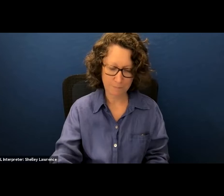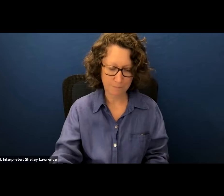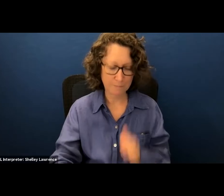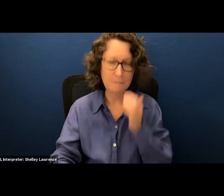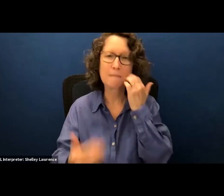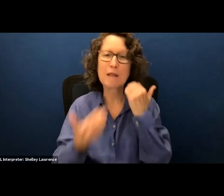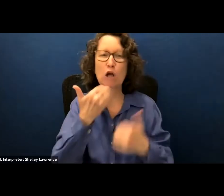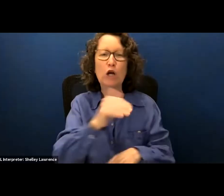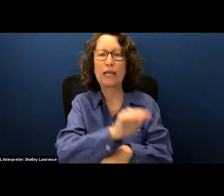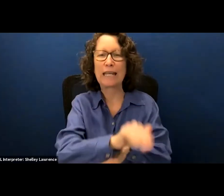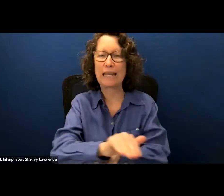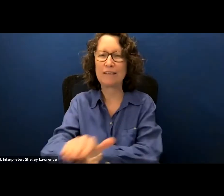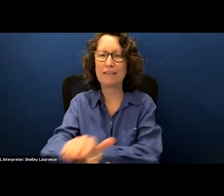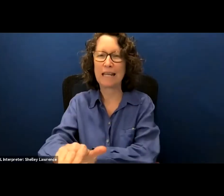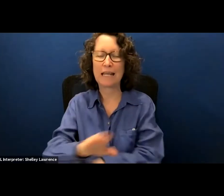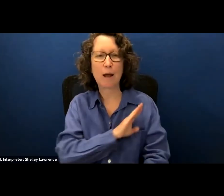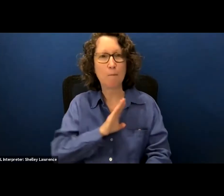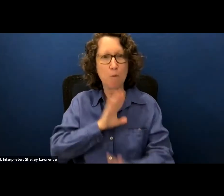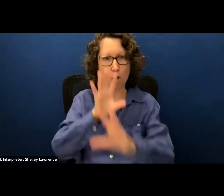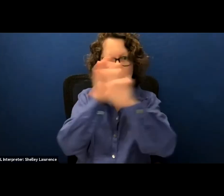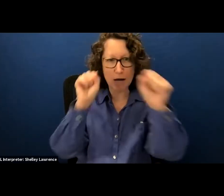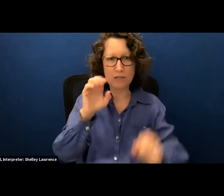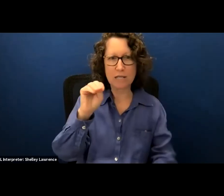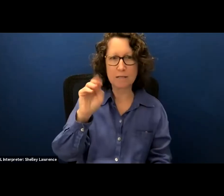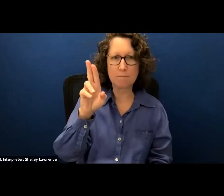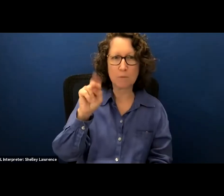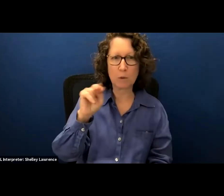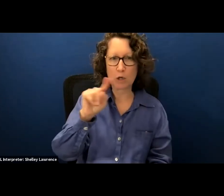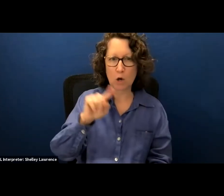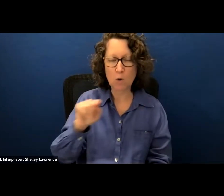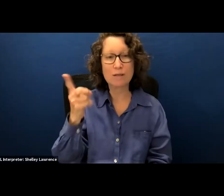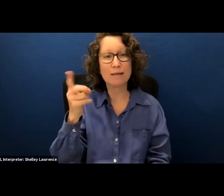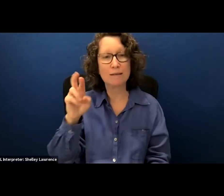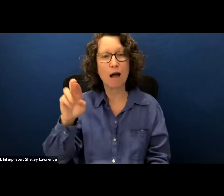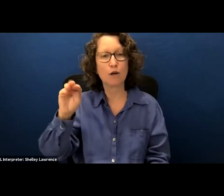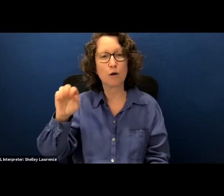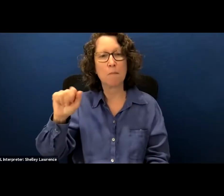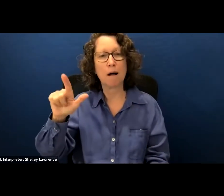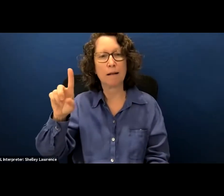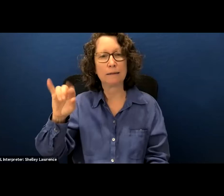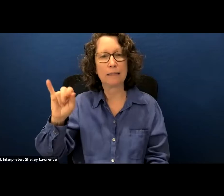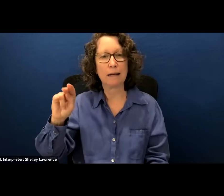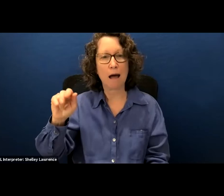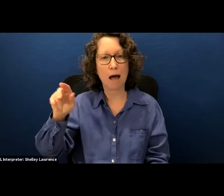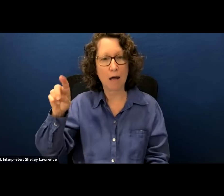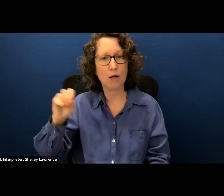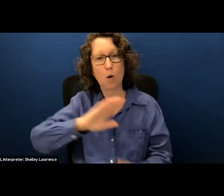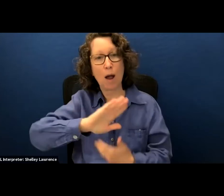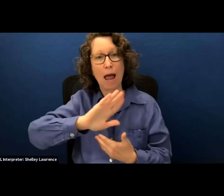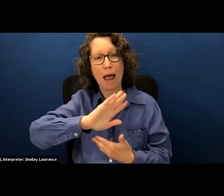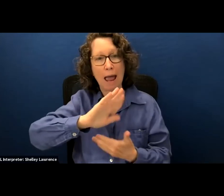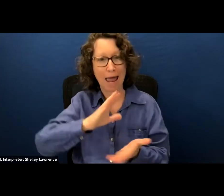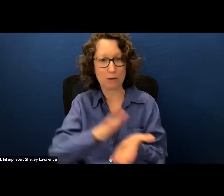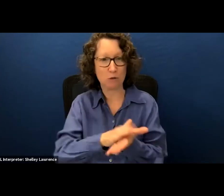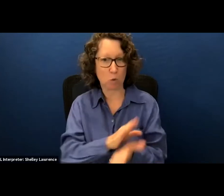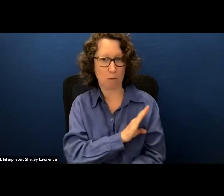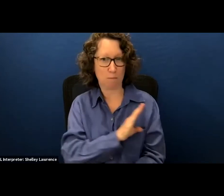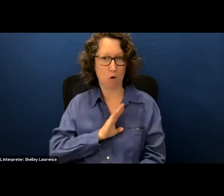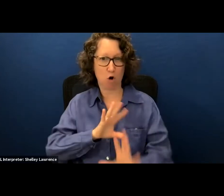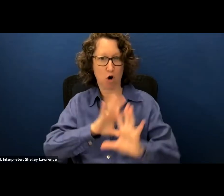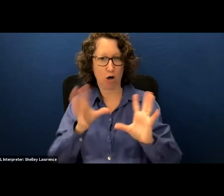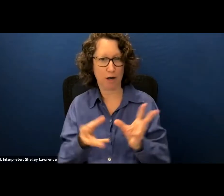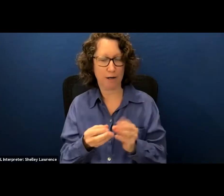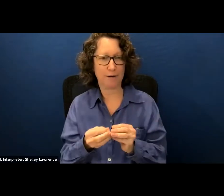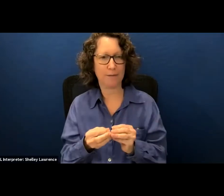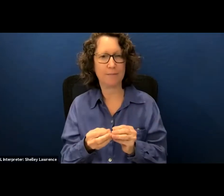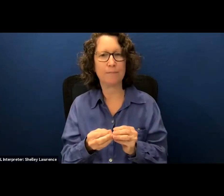Good evening, Board President Munoz, Dr. Maldonado, and School Board. Come to